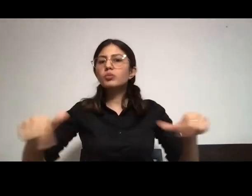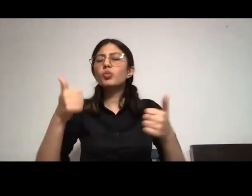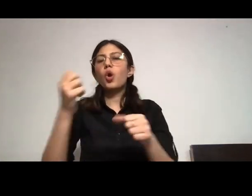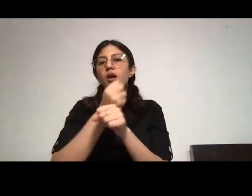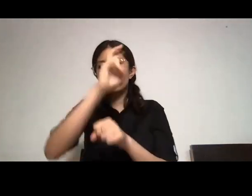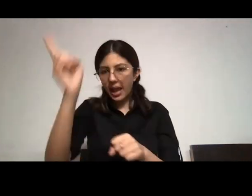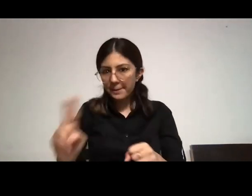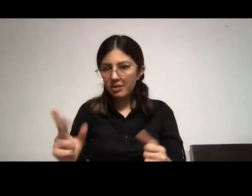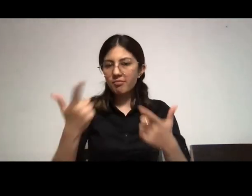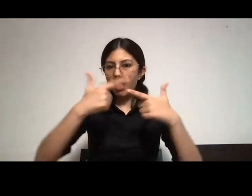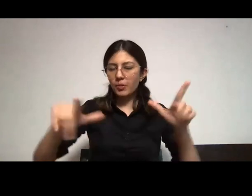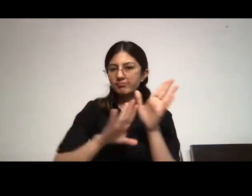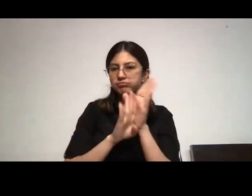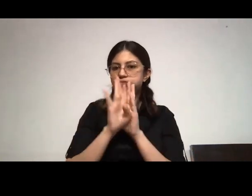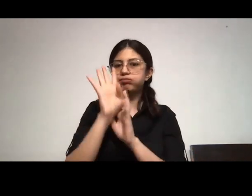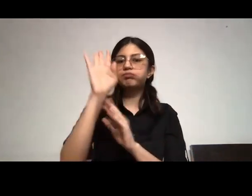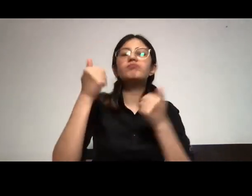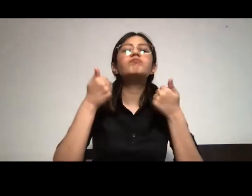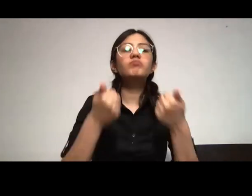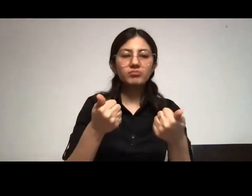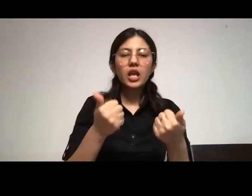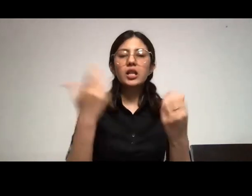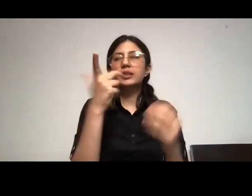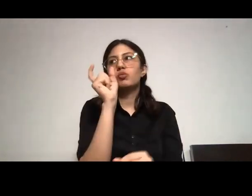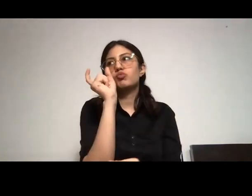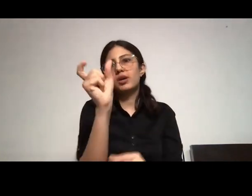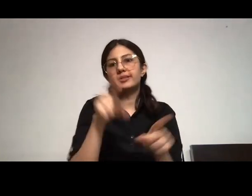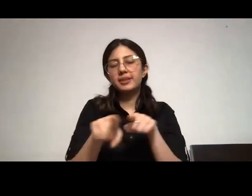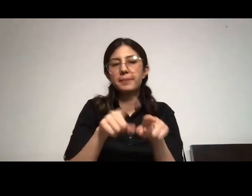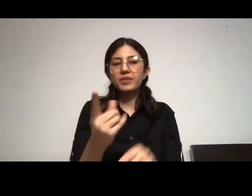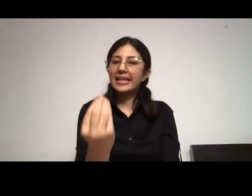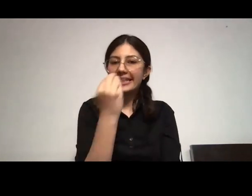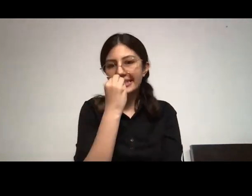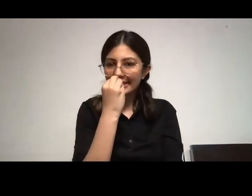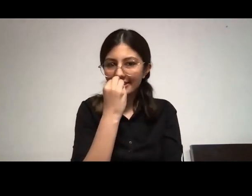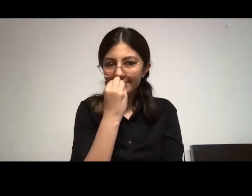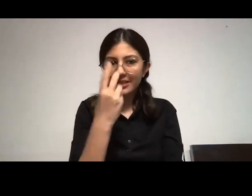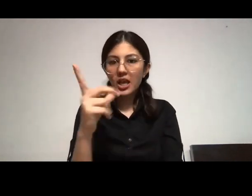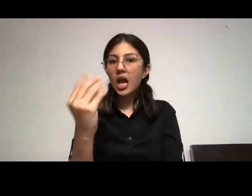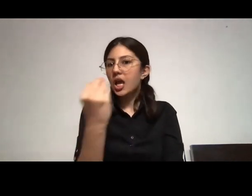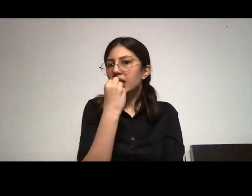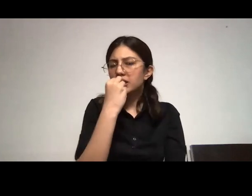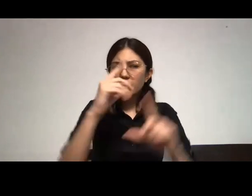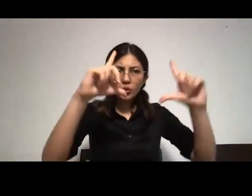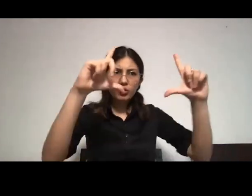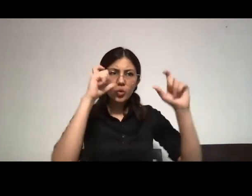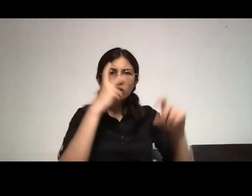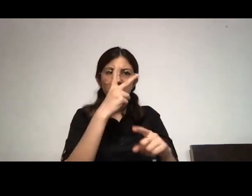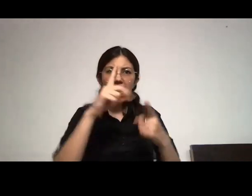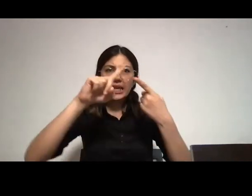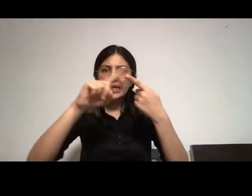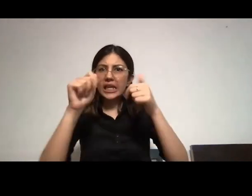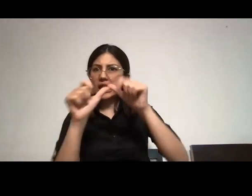language development, where a particular word, let's say eat, it can be shown as eaten,